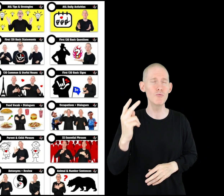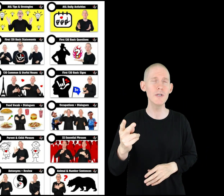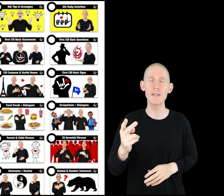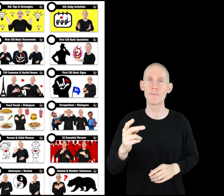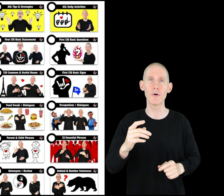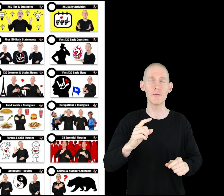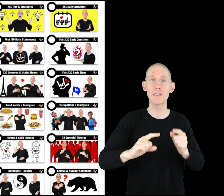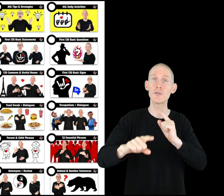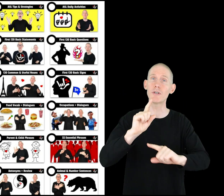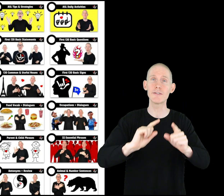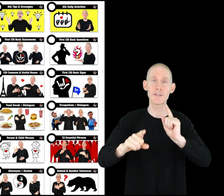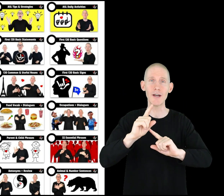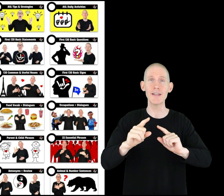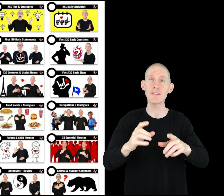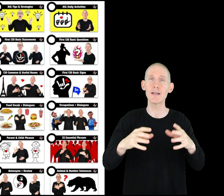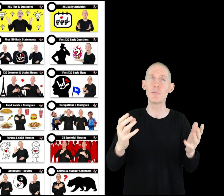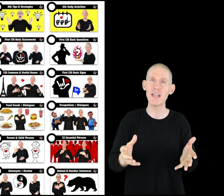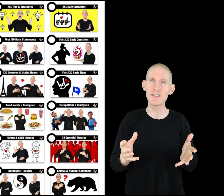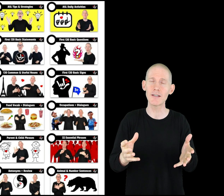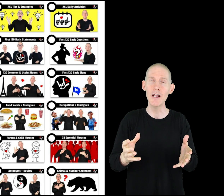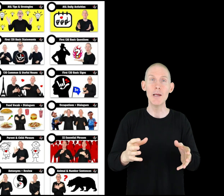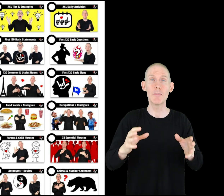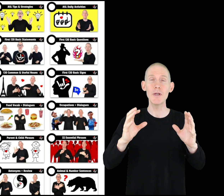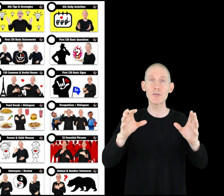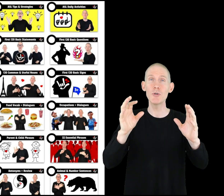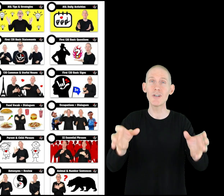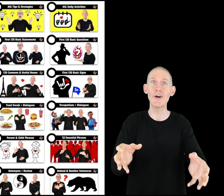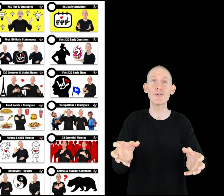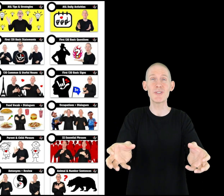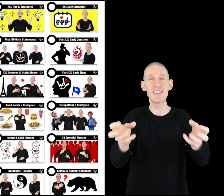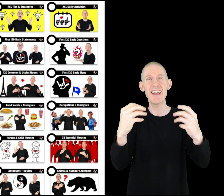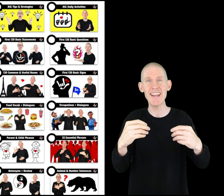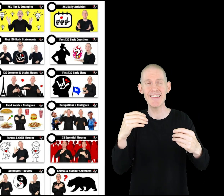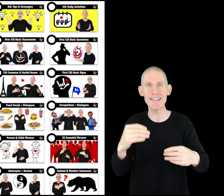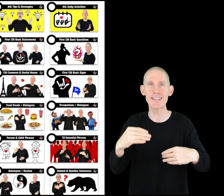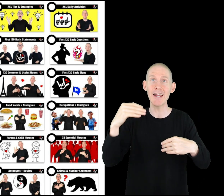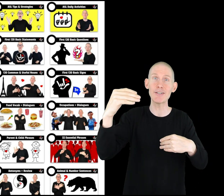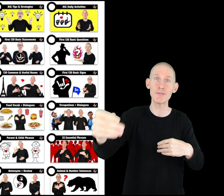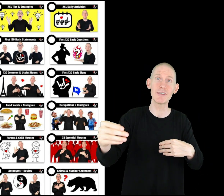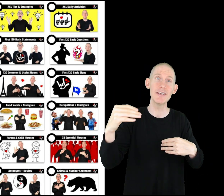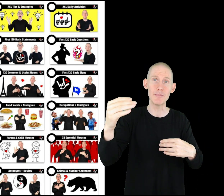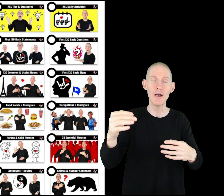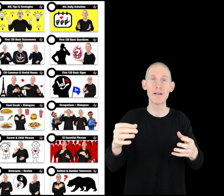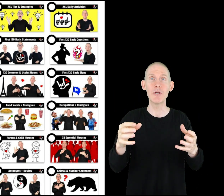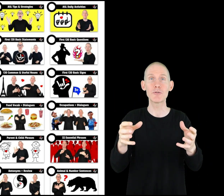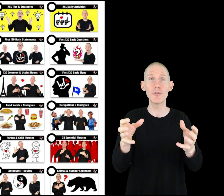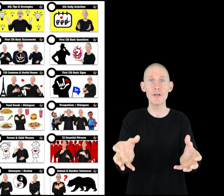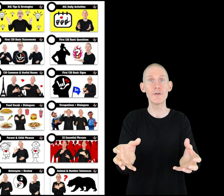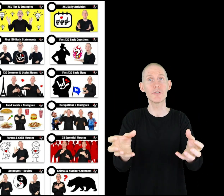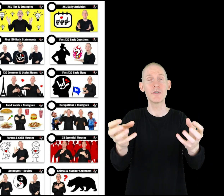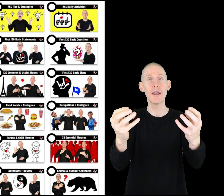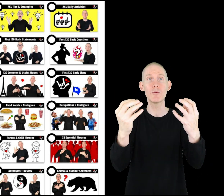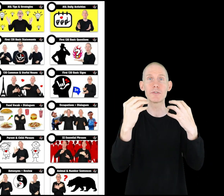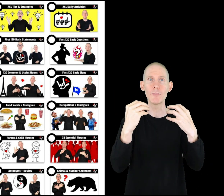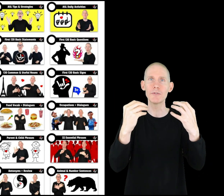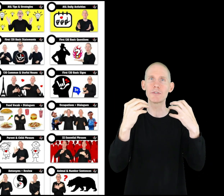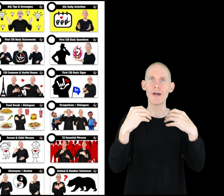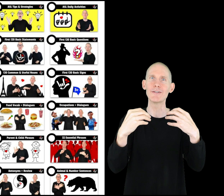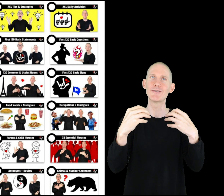really important. Make sure you can sign. That's like basic, but make sure you can understand. That's the extra leap. Make sure you can understand when someone signs